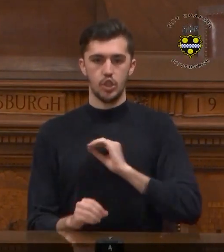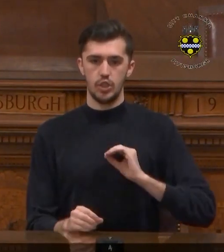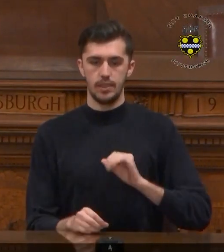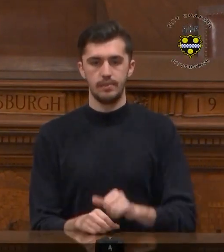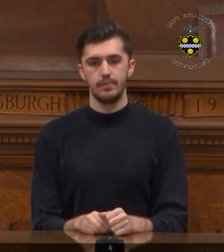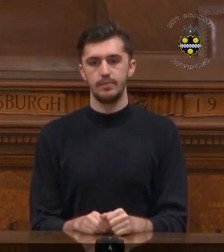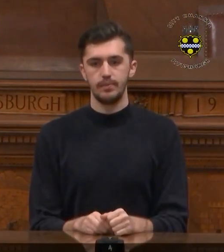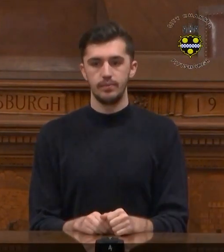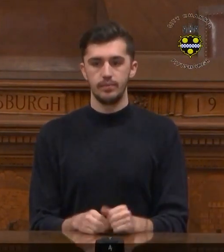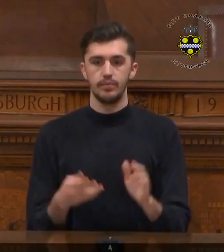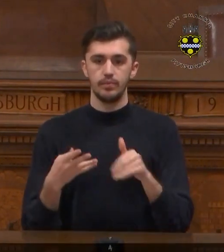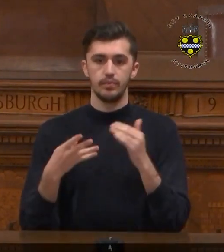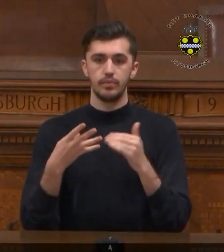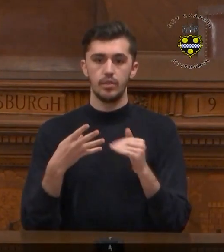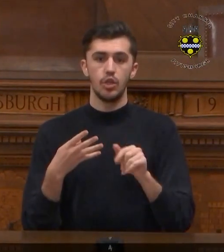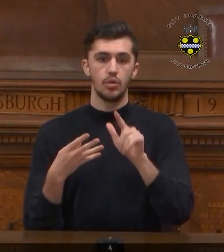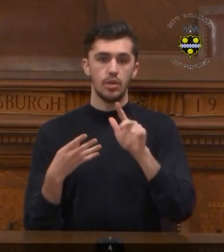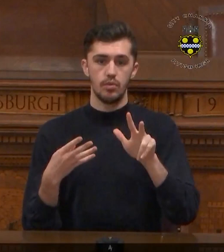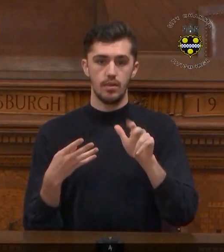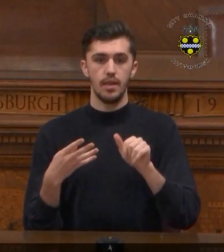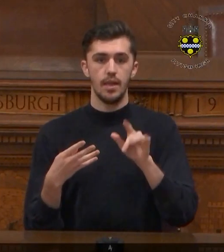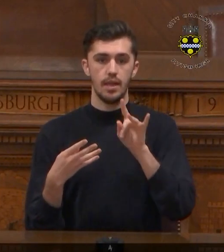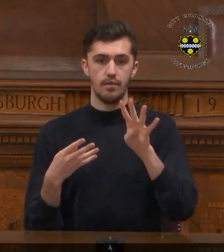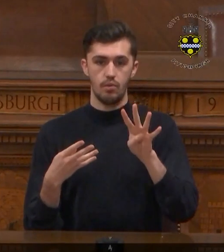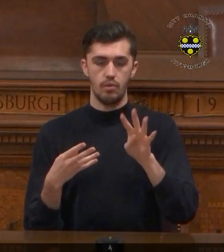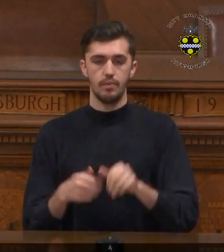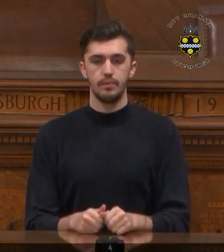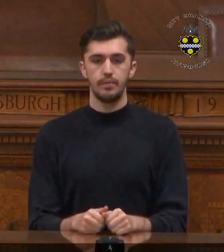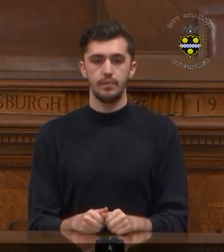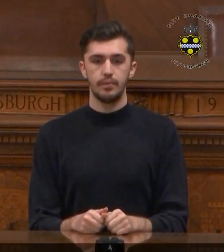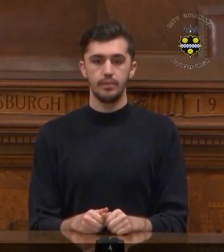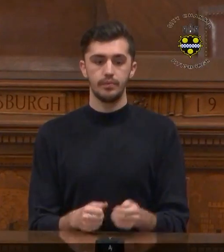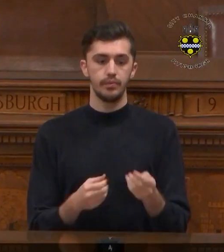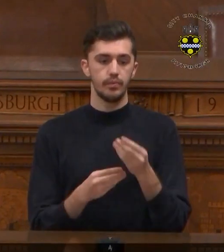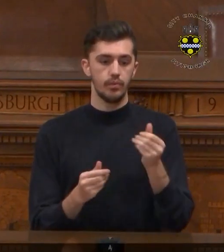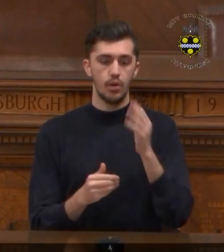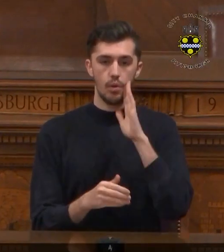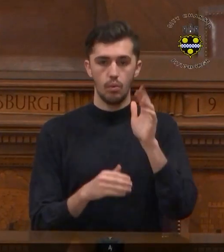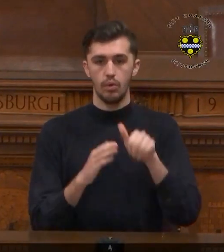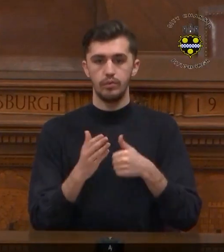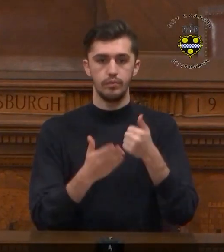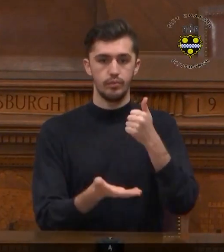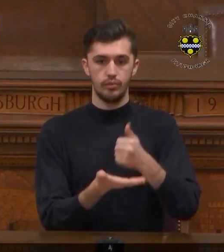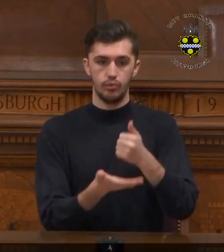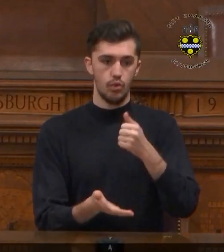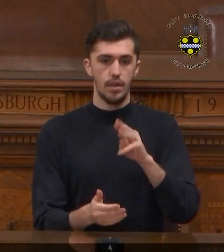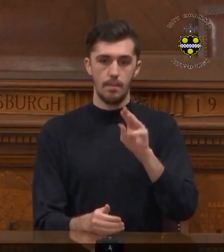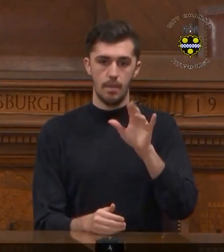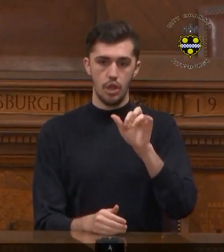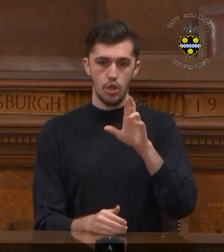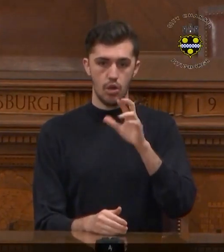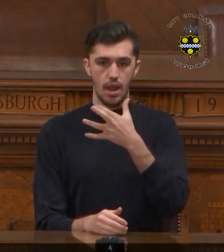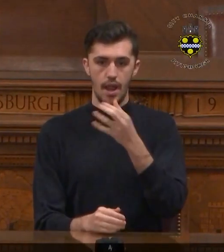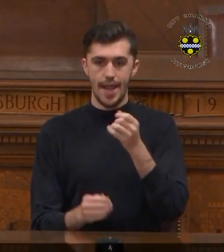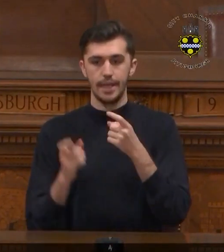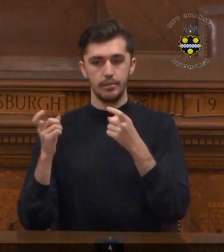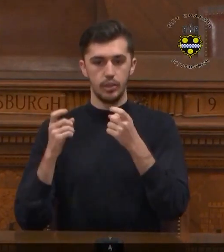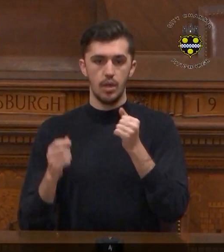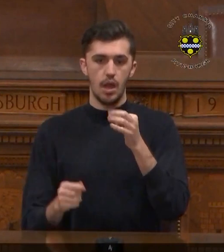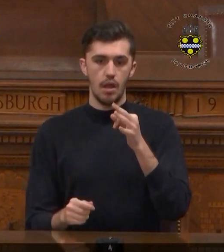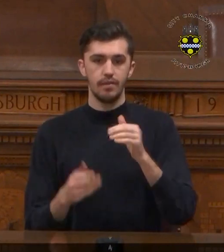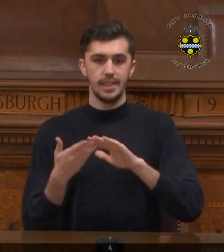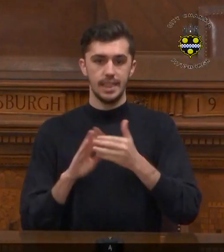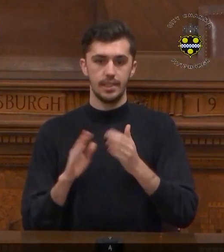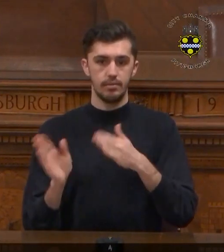Bill 2384, resolution authorizing the mayor and the director of the Department of City Planning to enter into